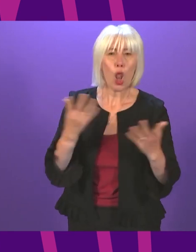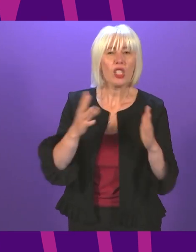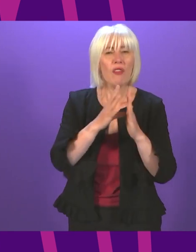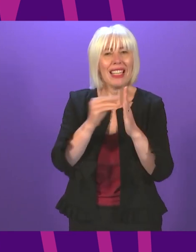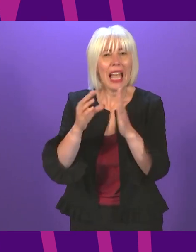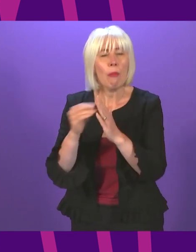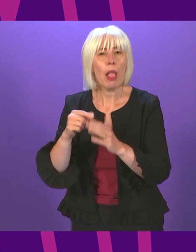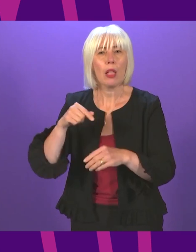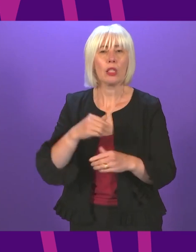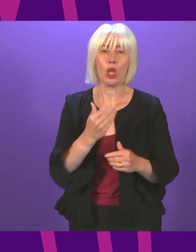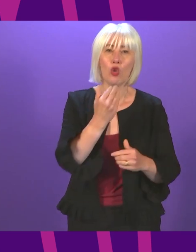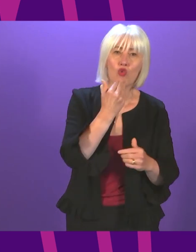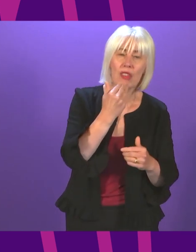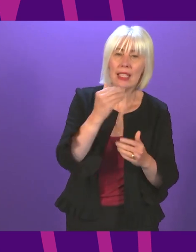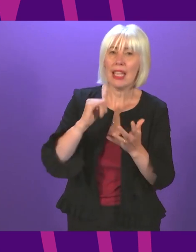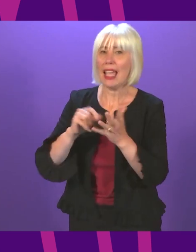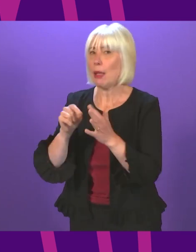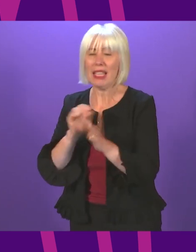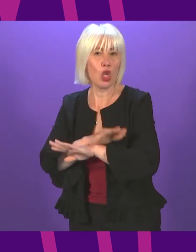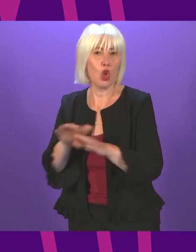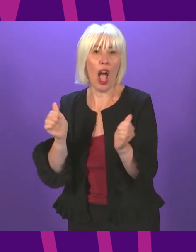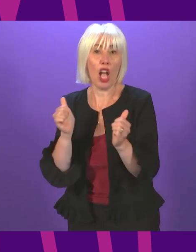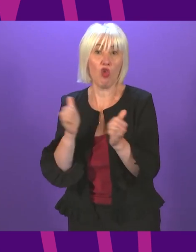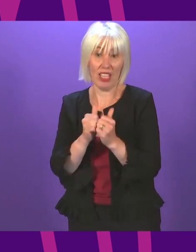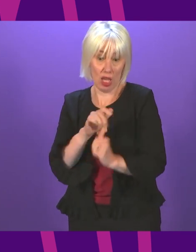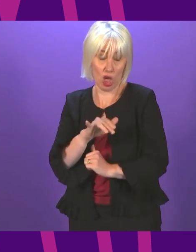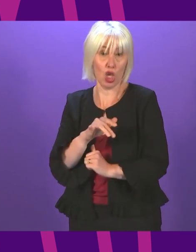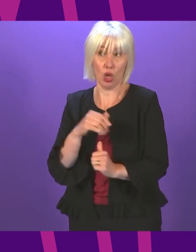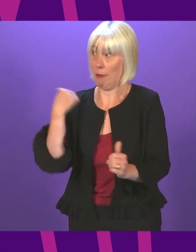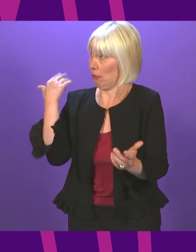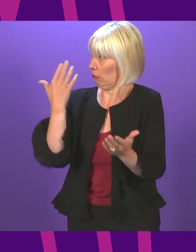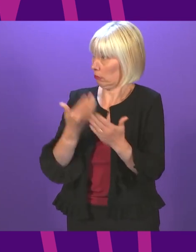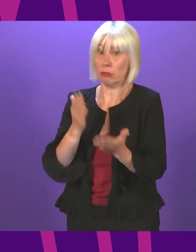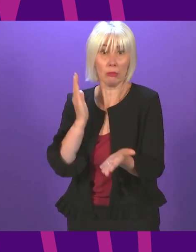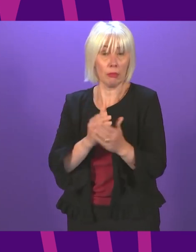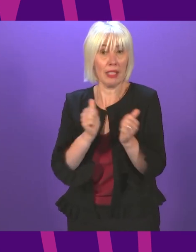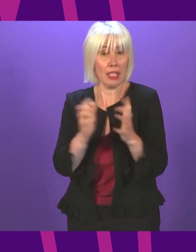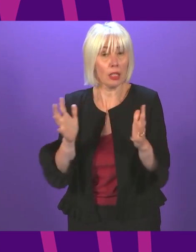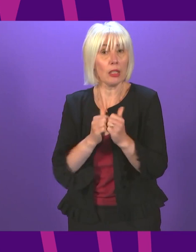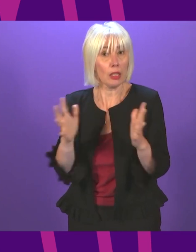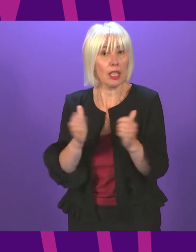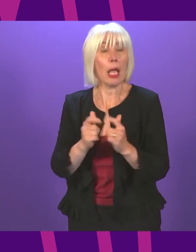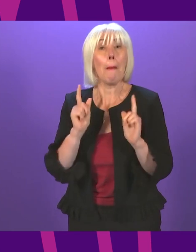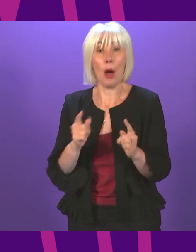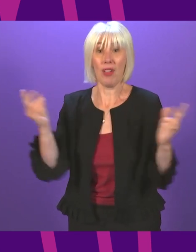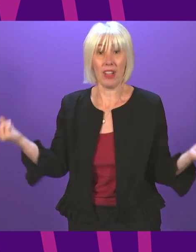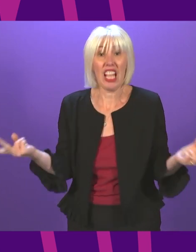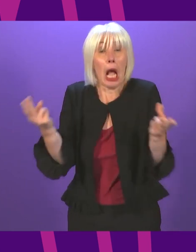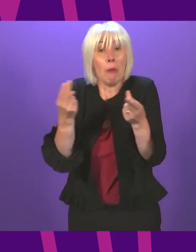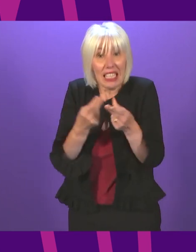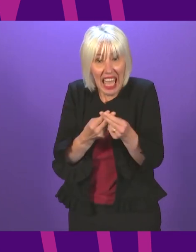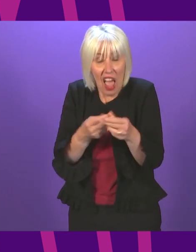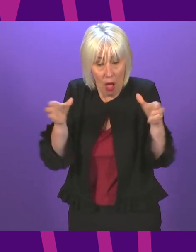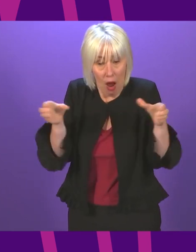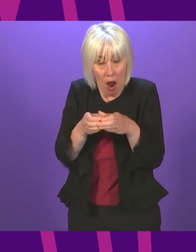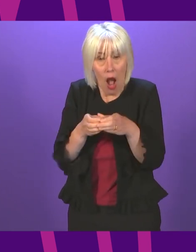the Greens and the SNP don't agree and haven't agreed in the past. But what we have done, and this is the whole point of what we are doing, we have come together to focus